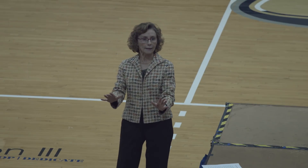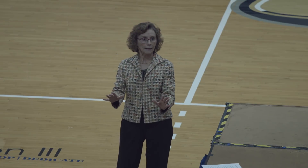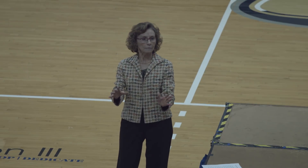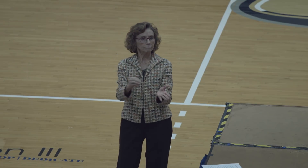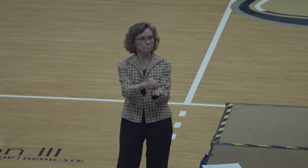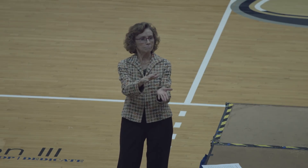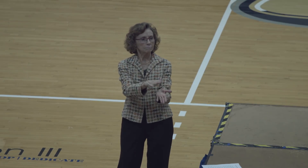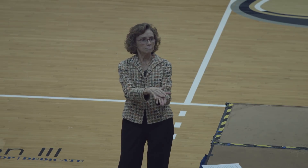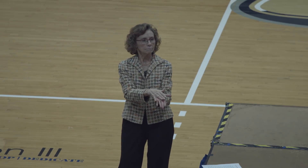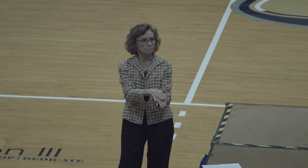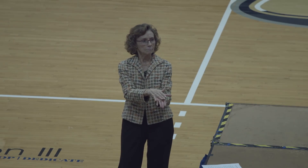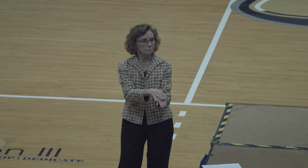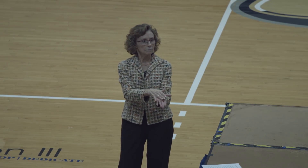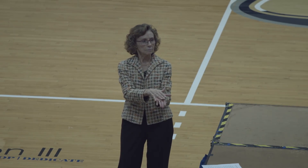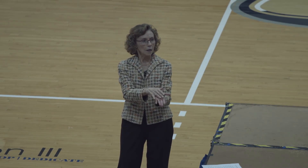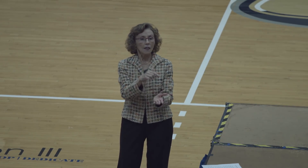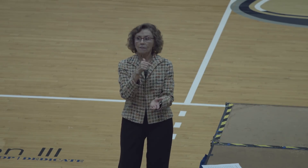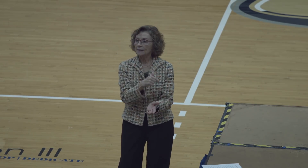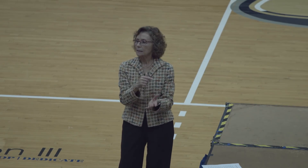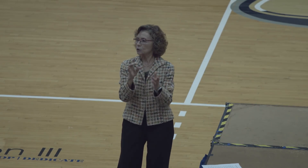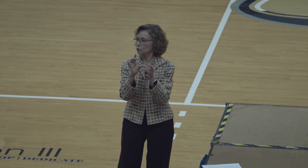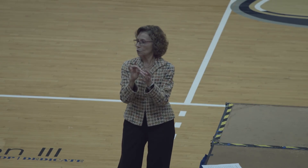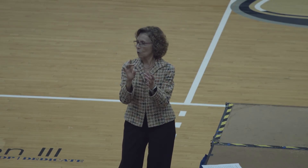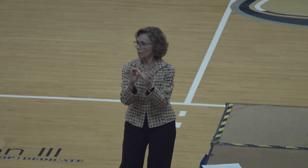are equally important as anyone else's.